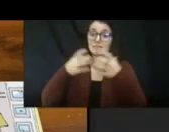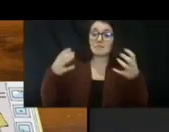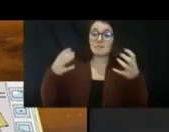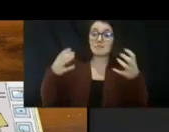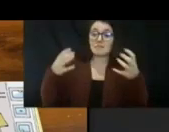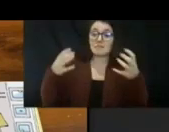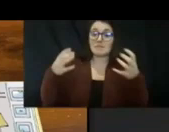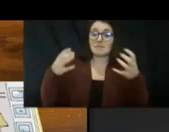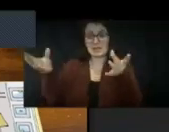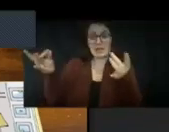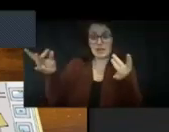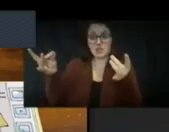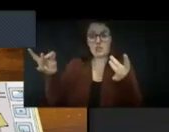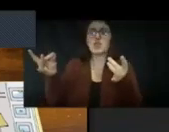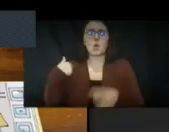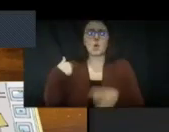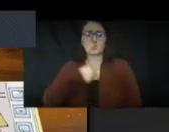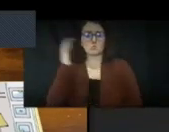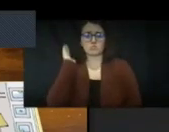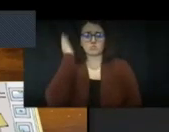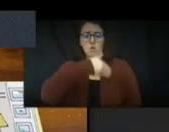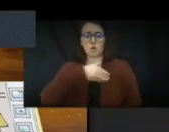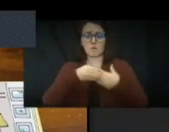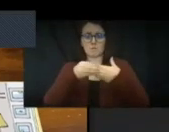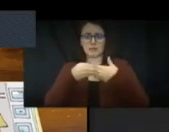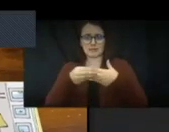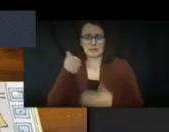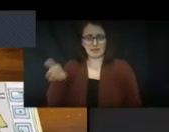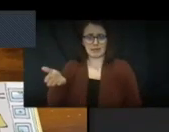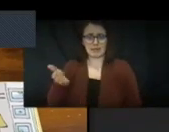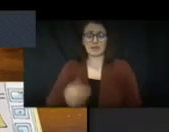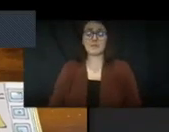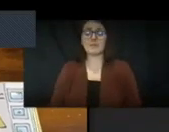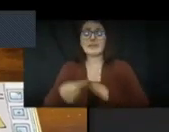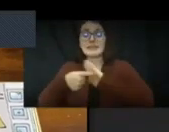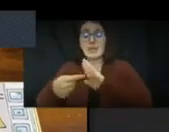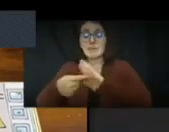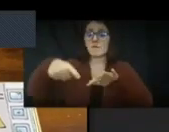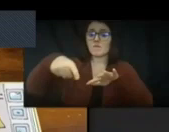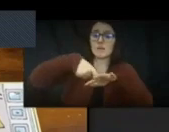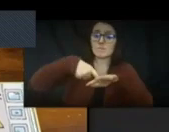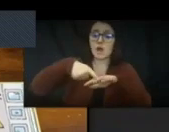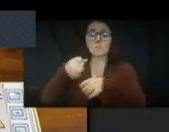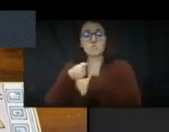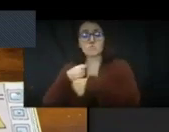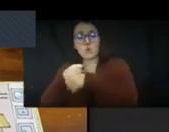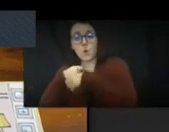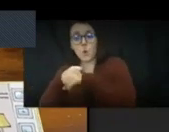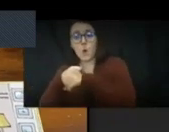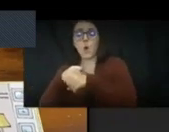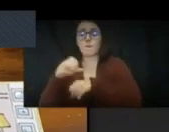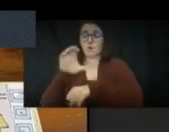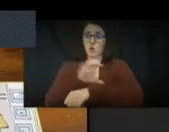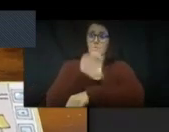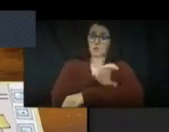we don't even know we're using it. Flip-flops, a broom, a computer has plastic,